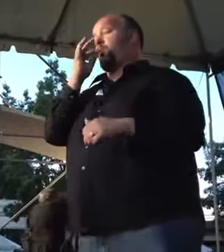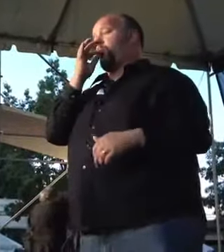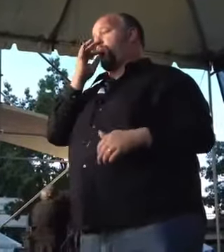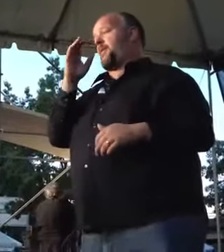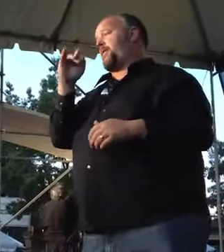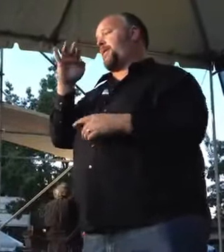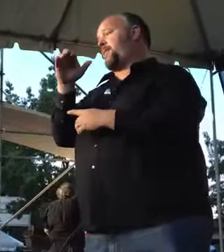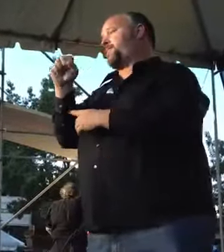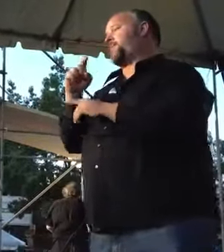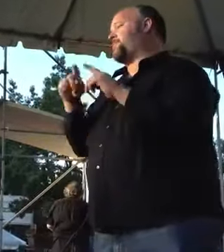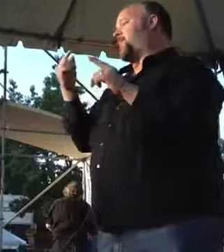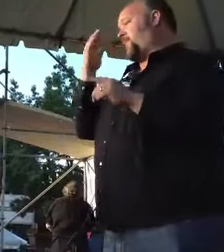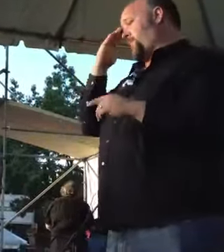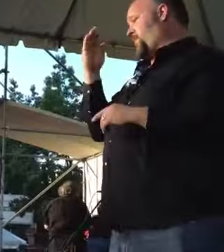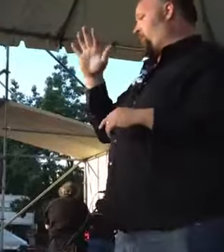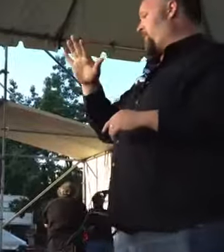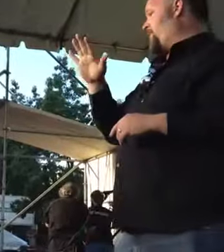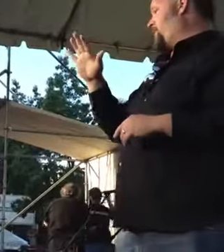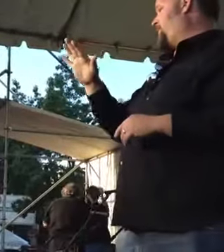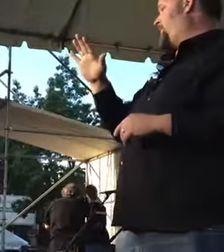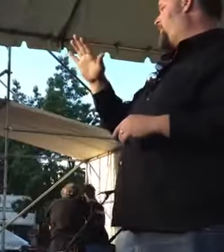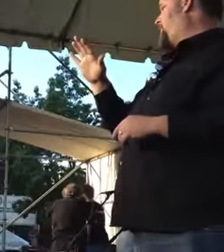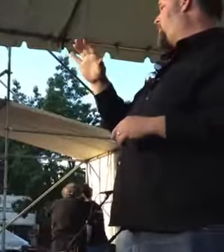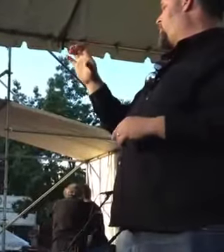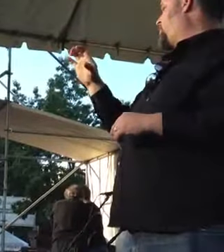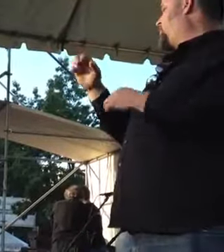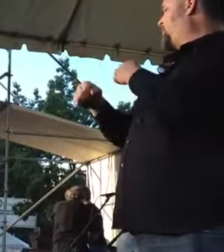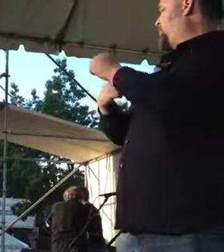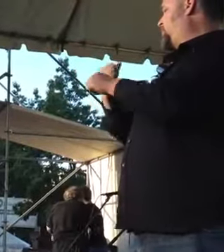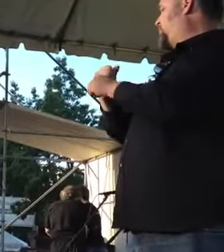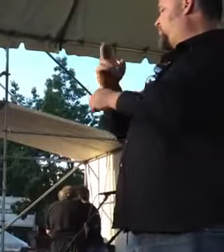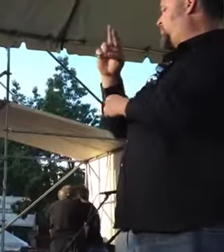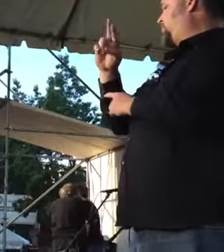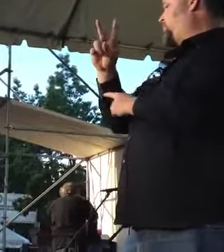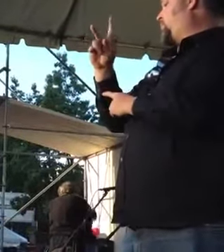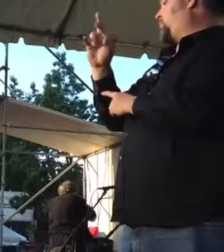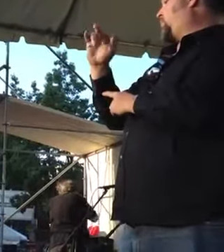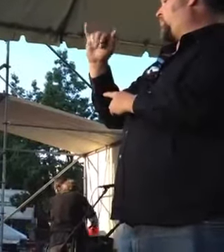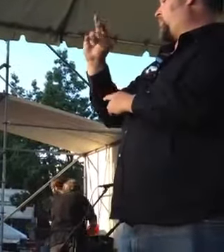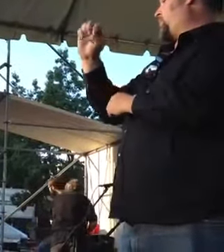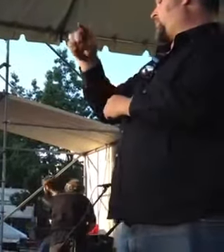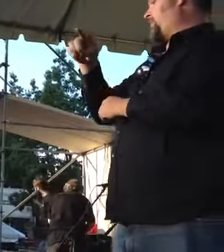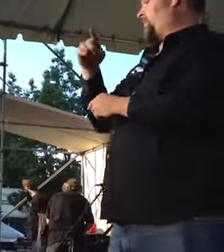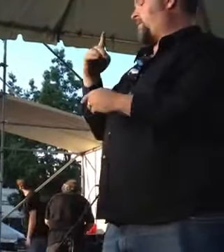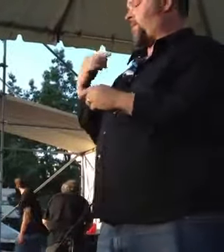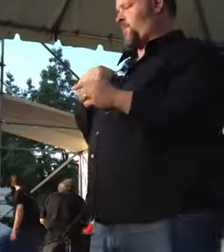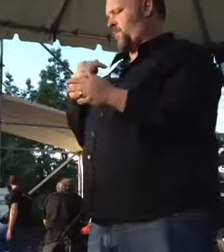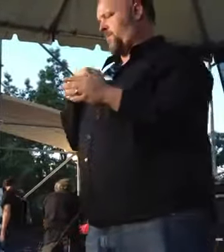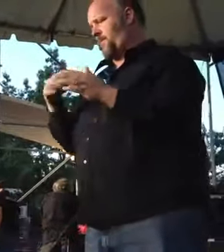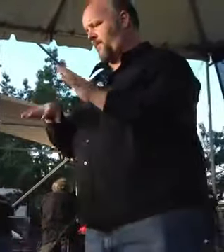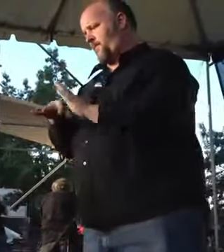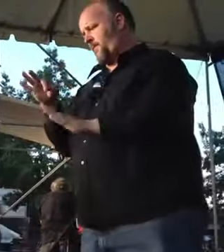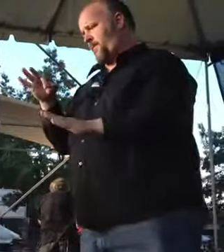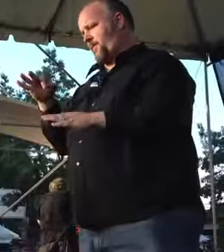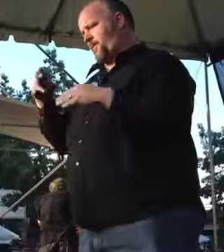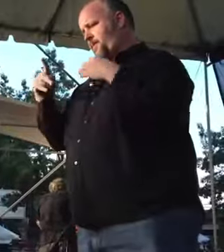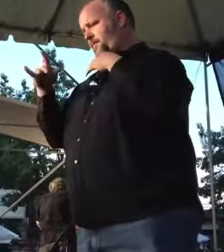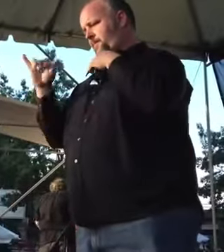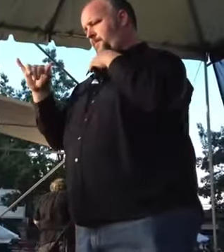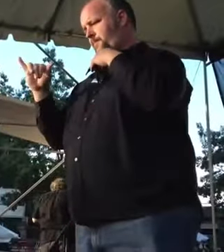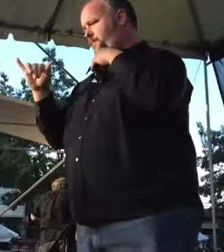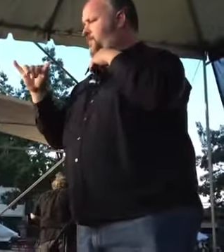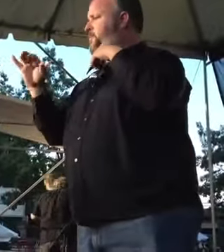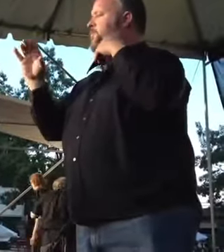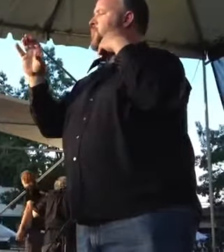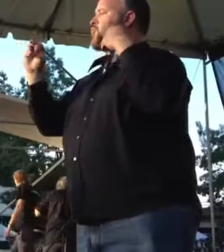cannabis, but we know by 5,500 years ago in the Ukraine region, from the find of polypod bowls, ceramic bowls